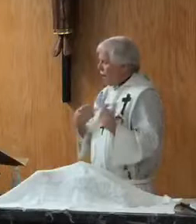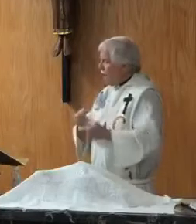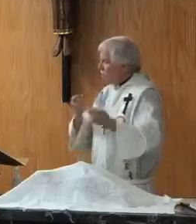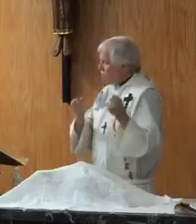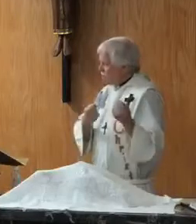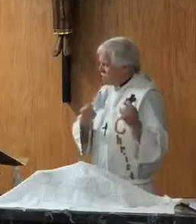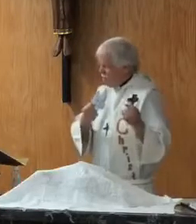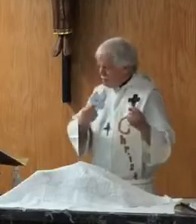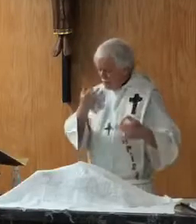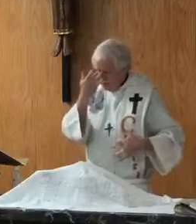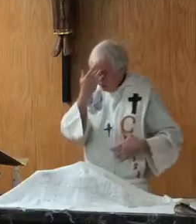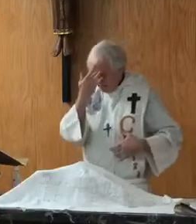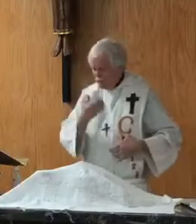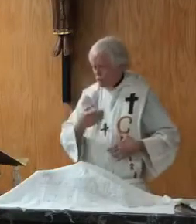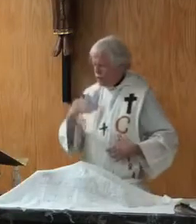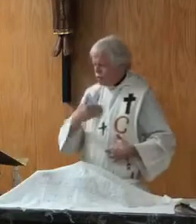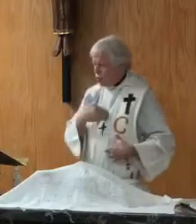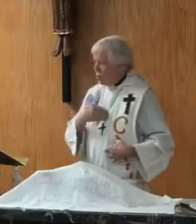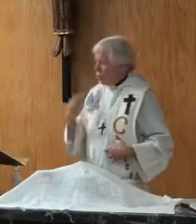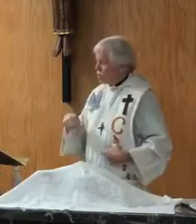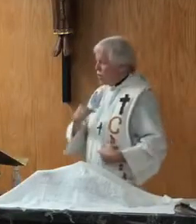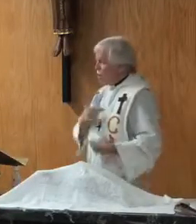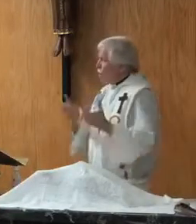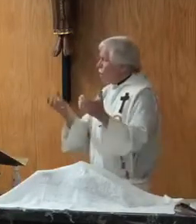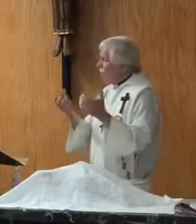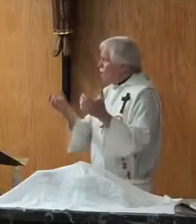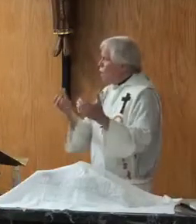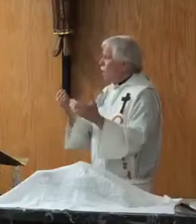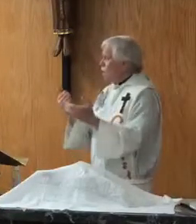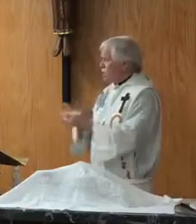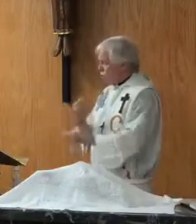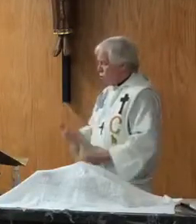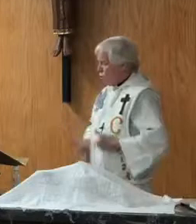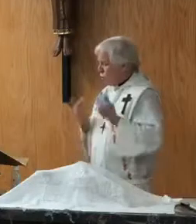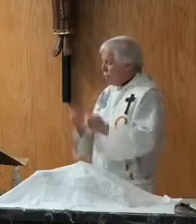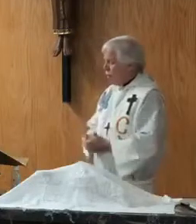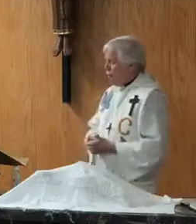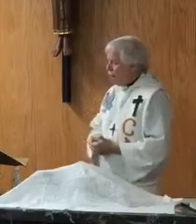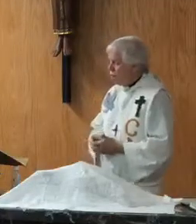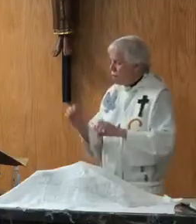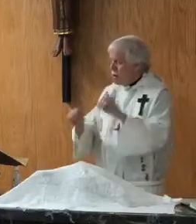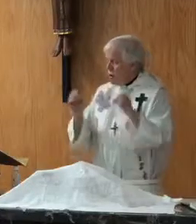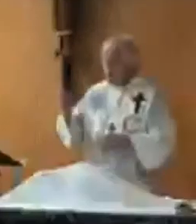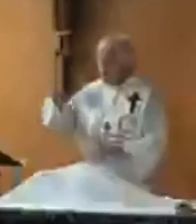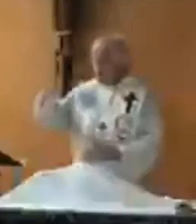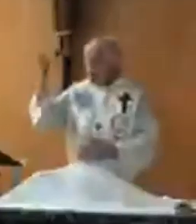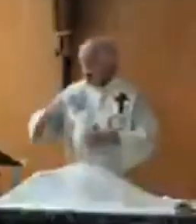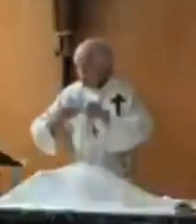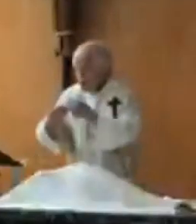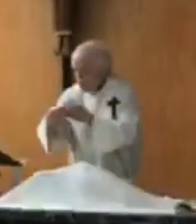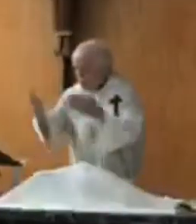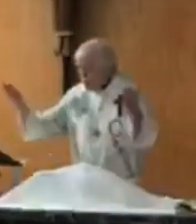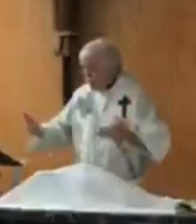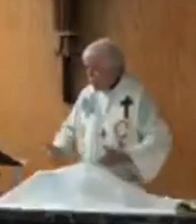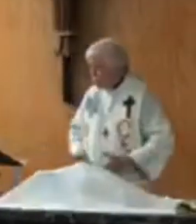we have sin-sick souls. We want new life. Oh